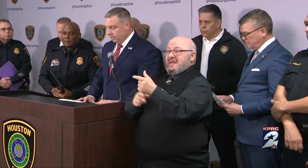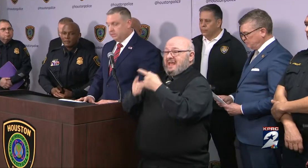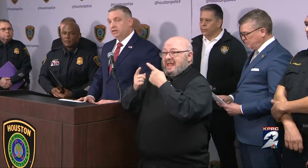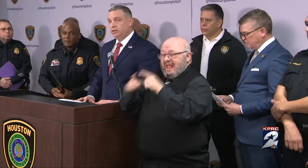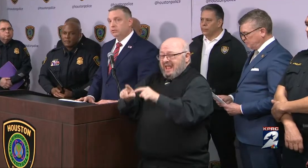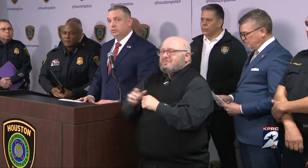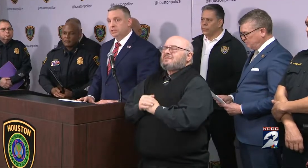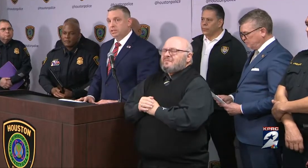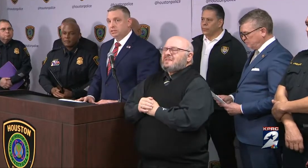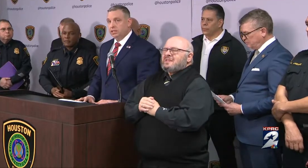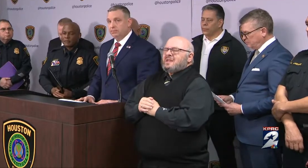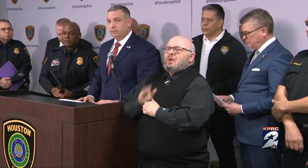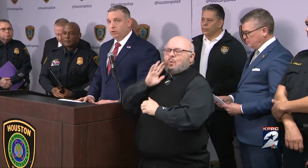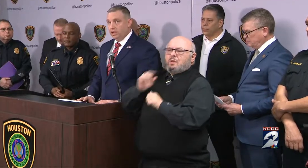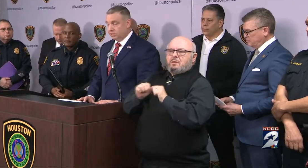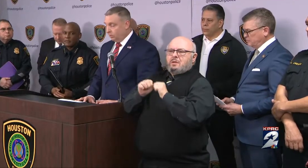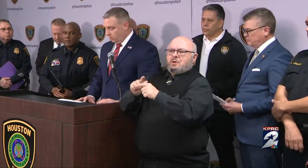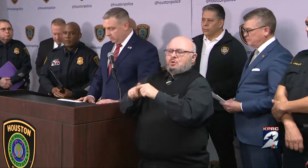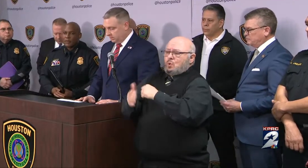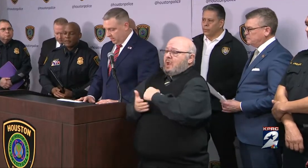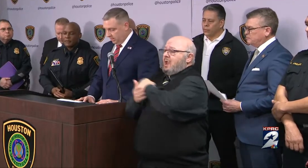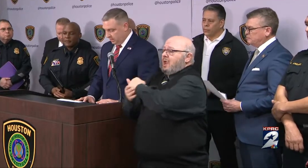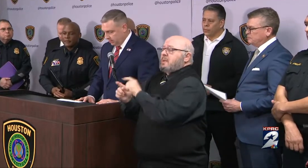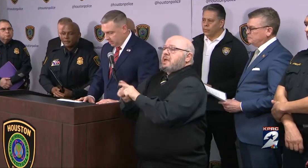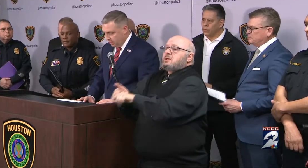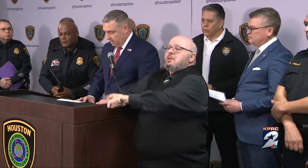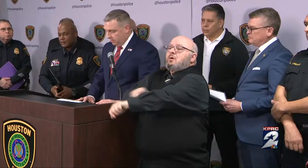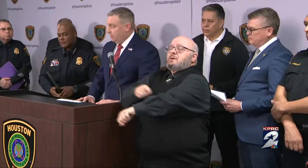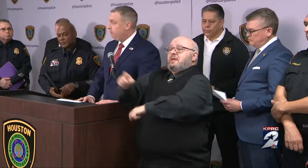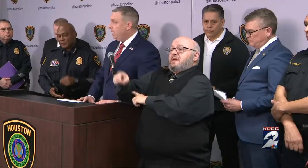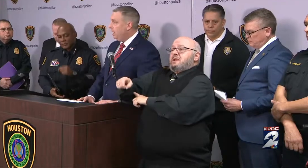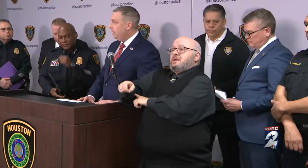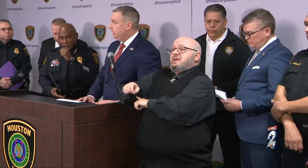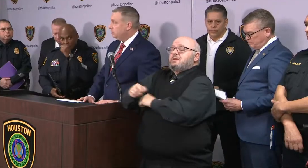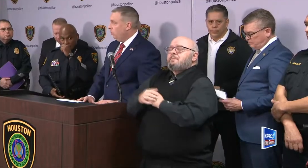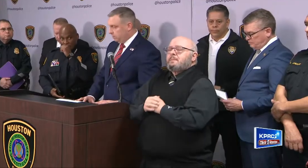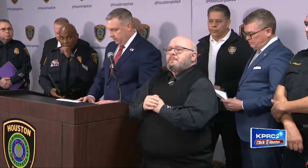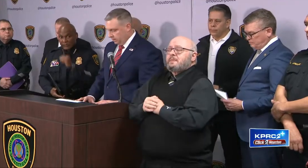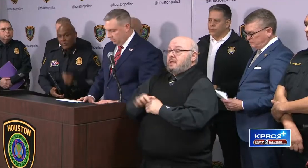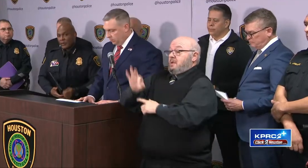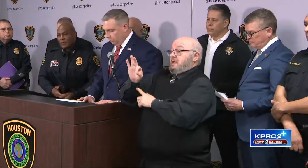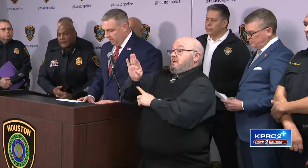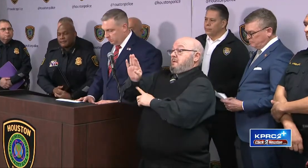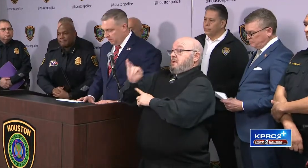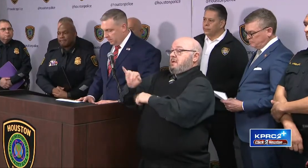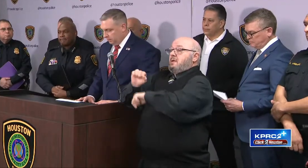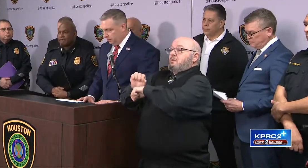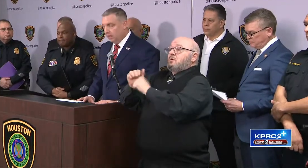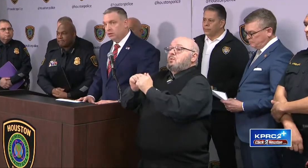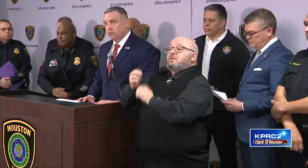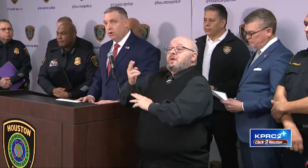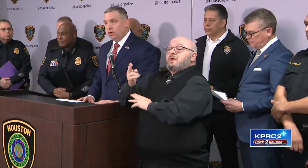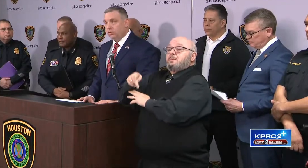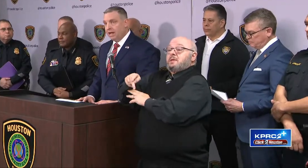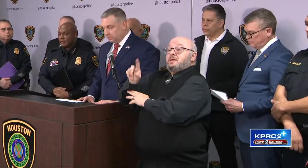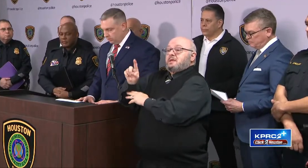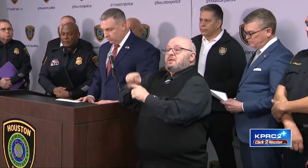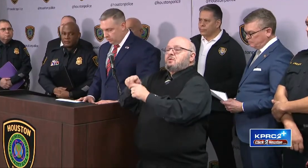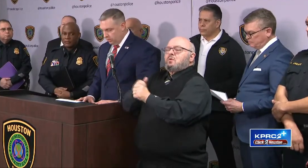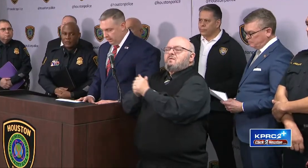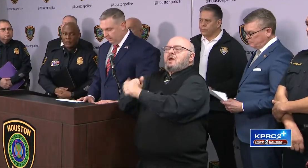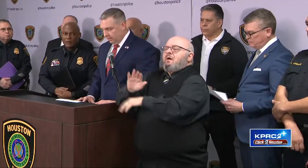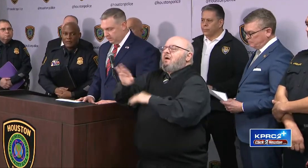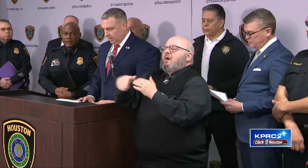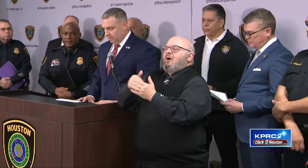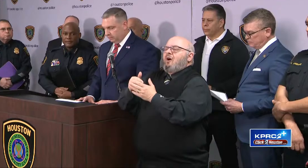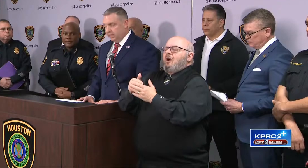We'll continue to assist them for as long as needed. The FBI is working with HPD to follow all